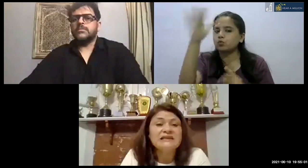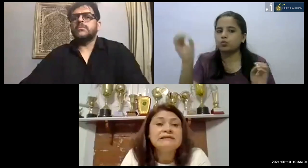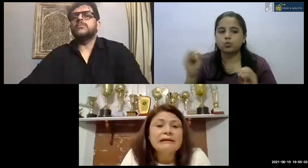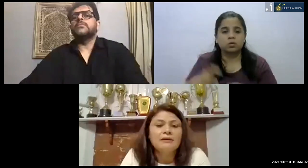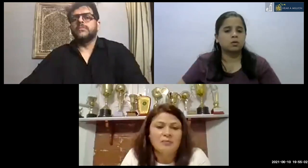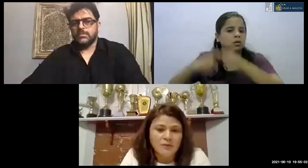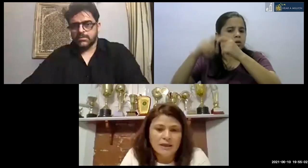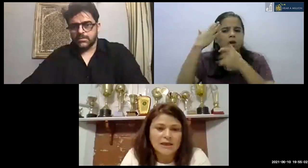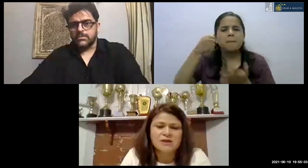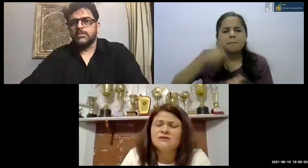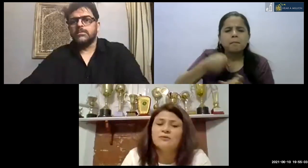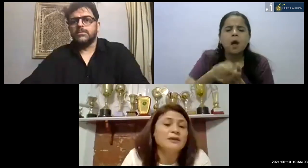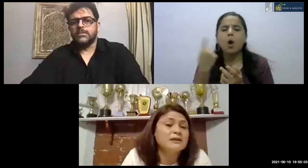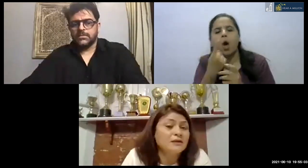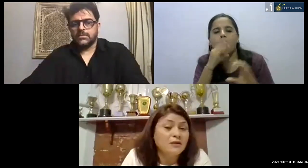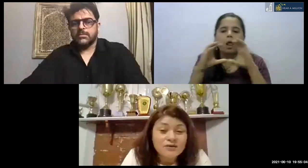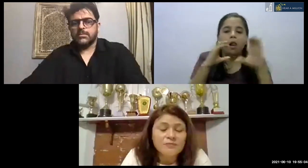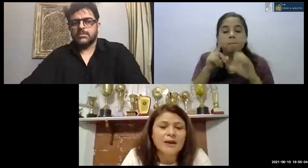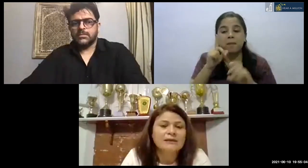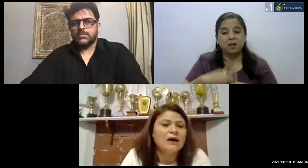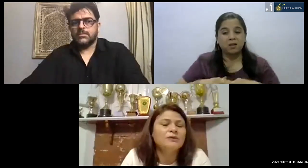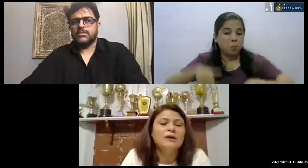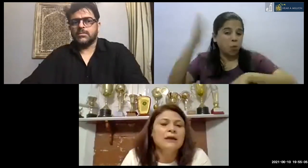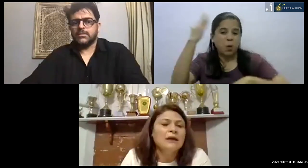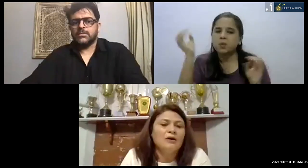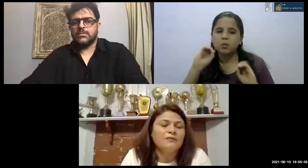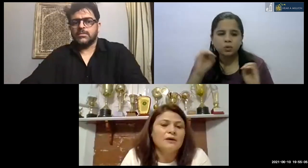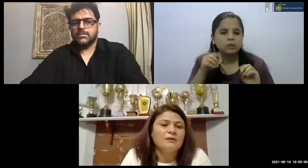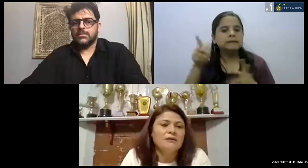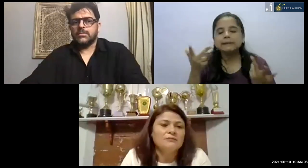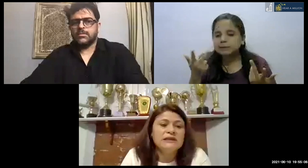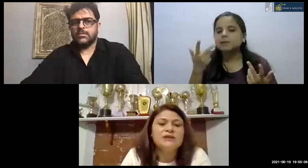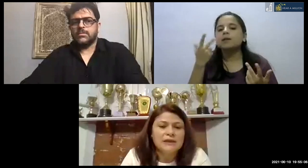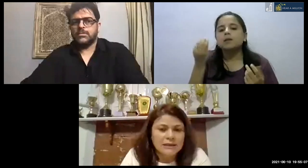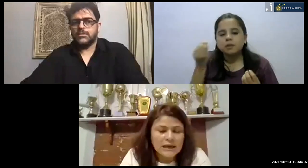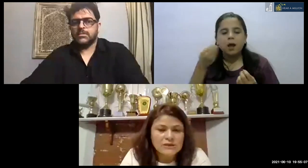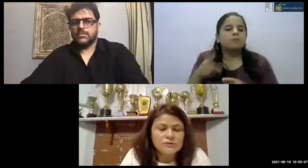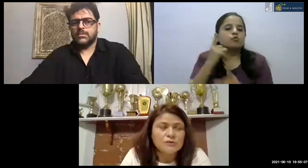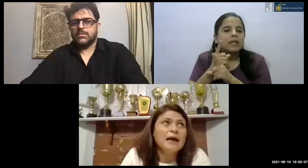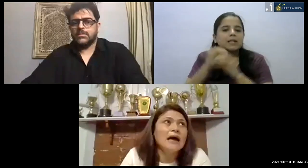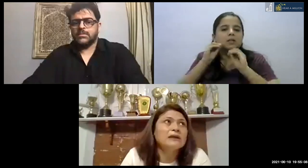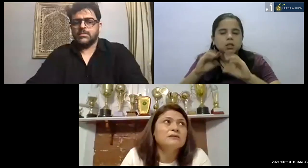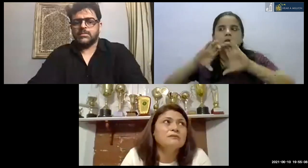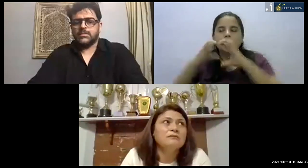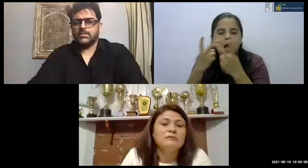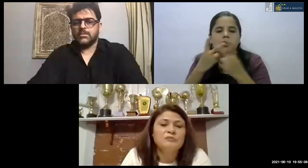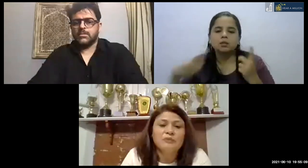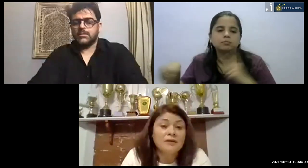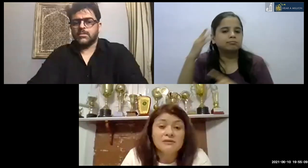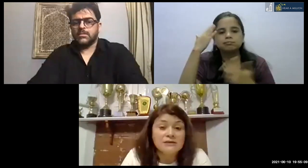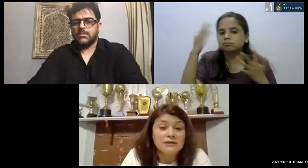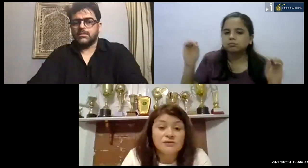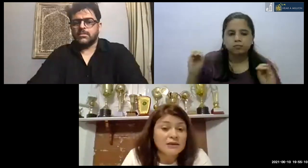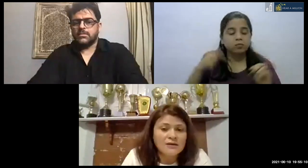know basic communication. So there's a lot of breakdown of teaching in the classroom. And in